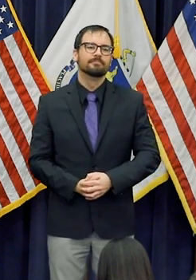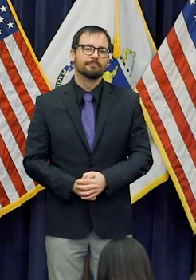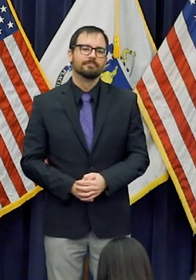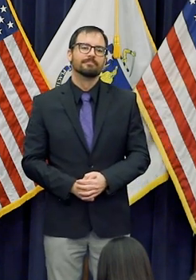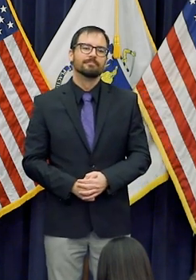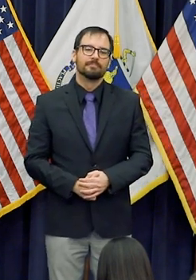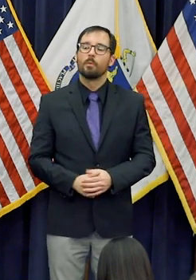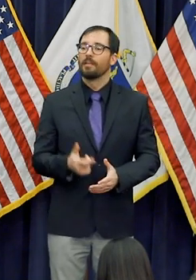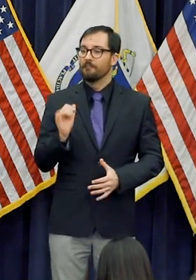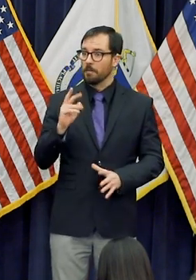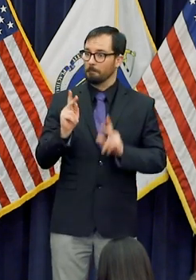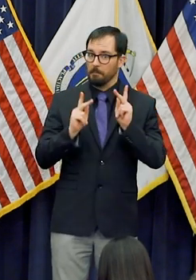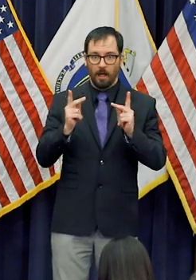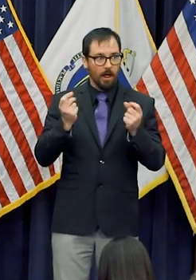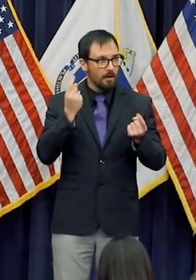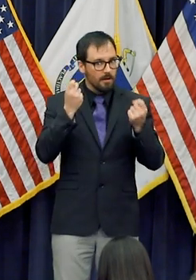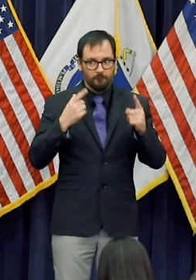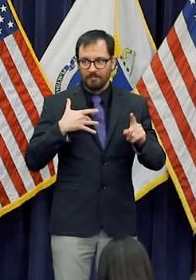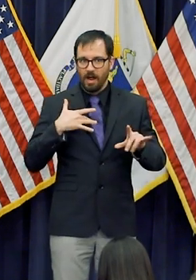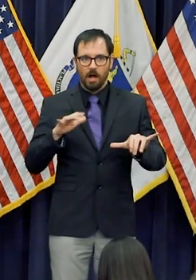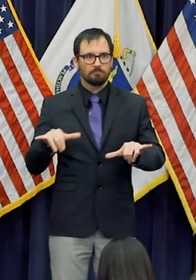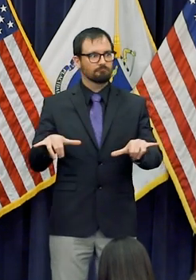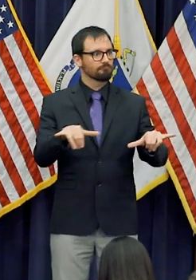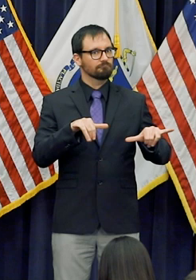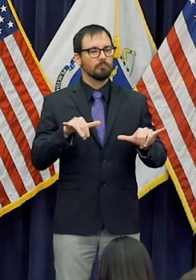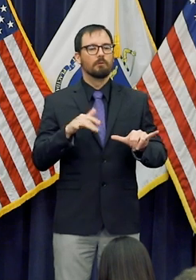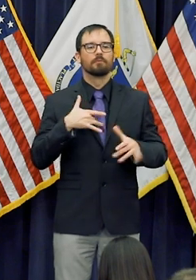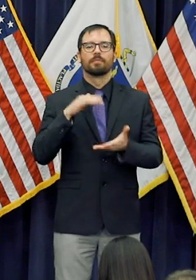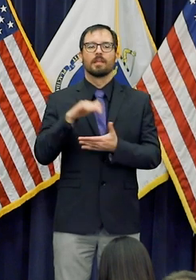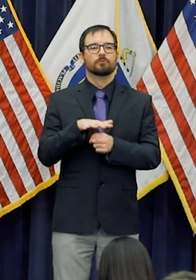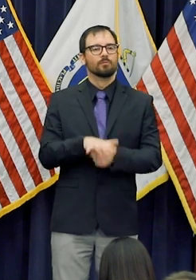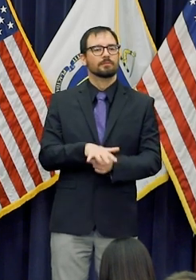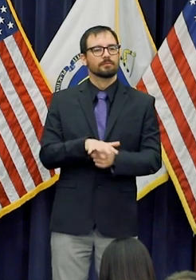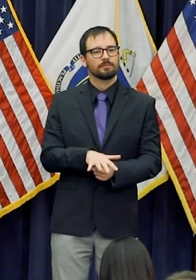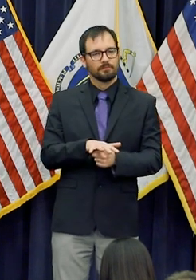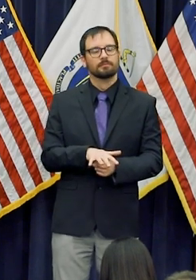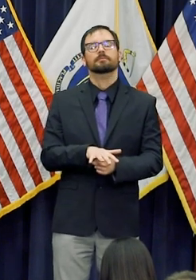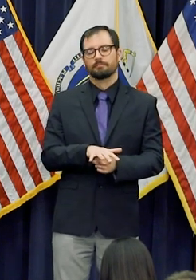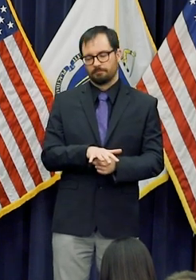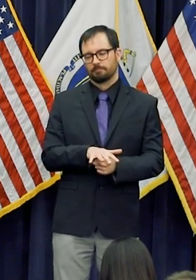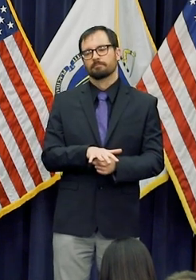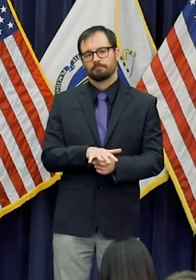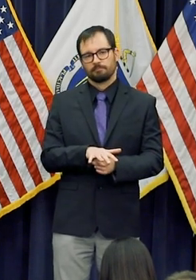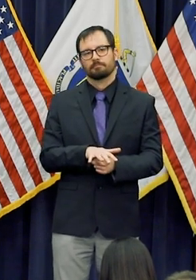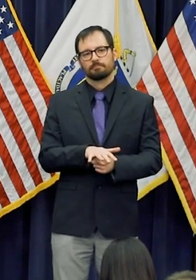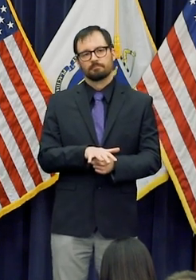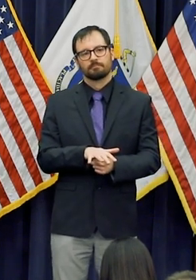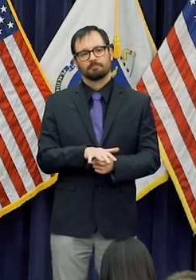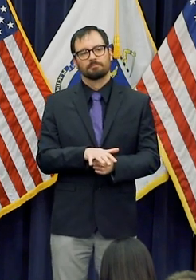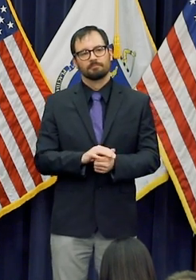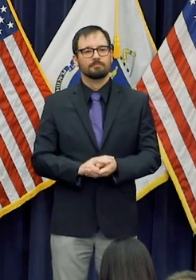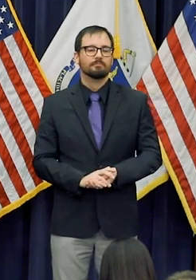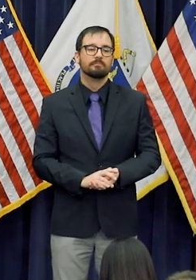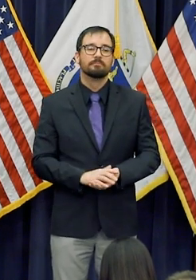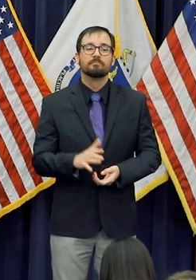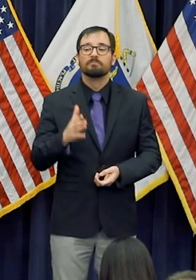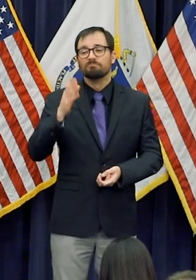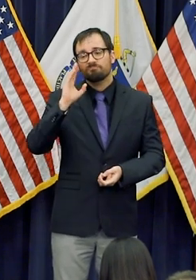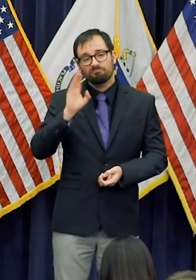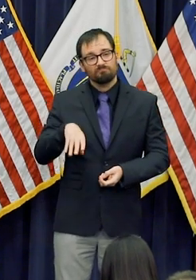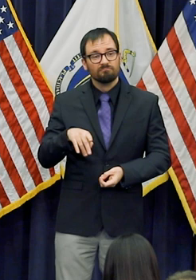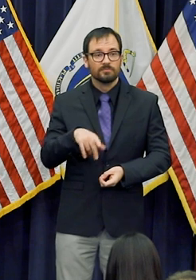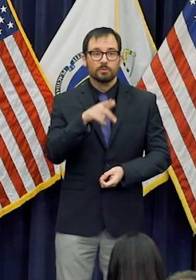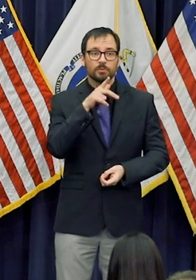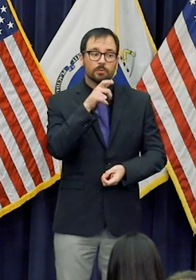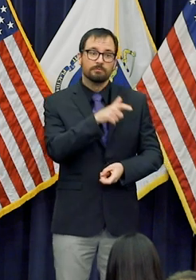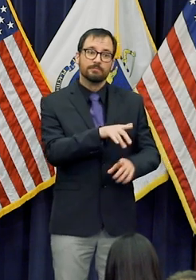it helps us connect with one another. As we all know, children and teens react in part in what they see from the adults